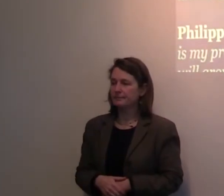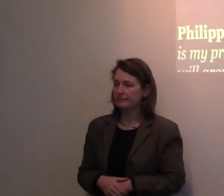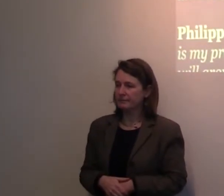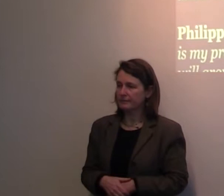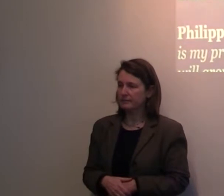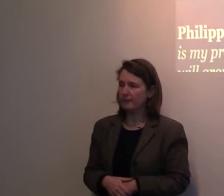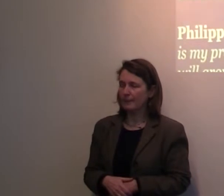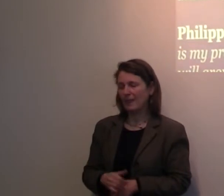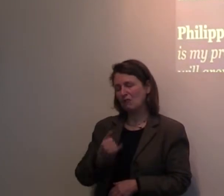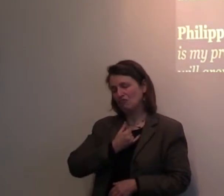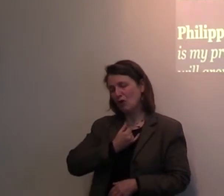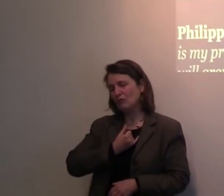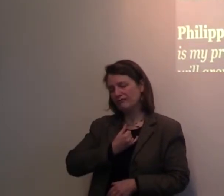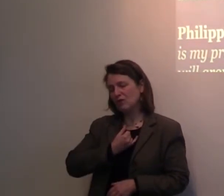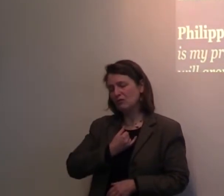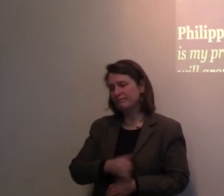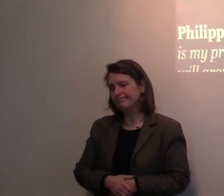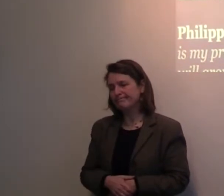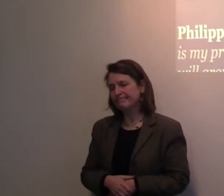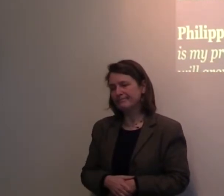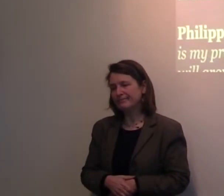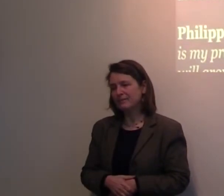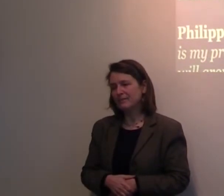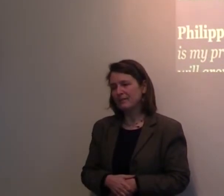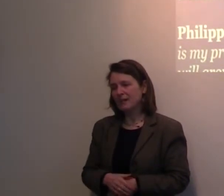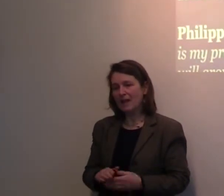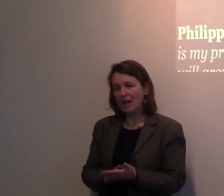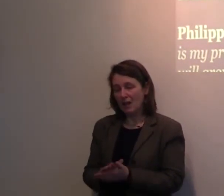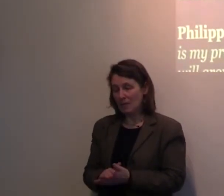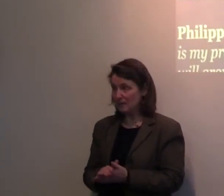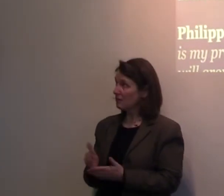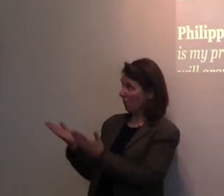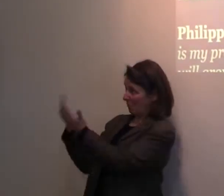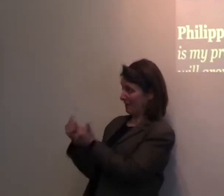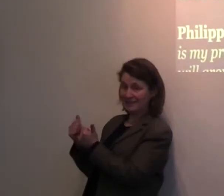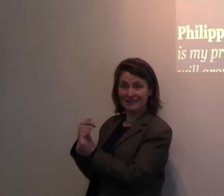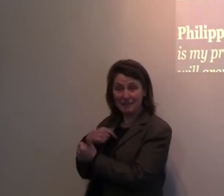This is wrong. This means I am missing out on God's blessing.